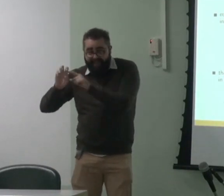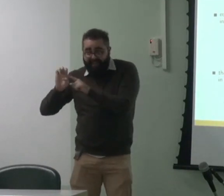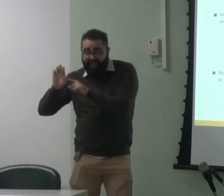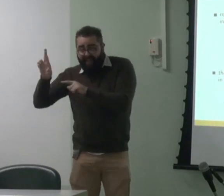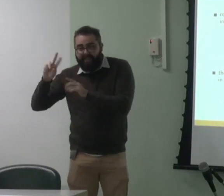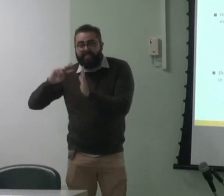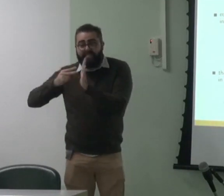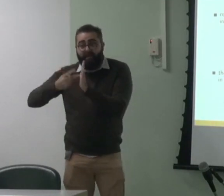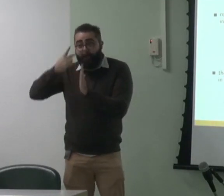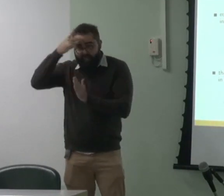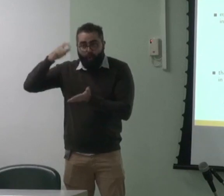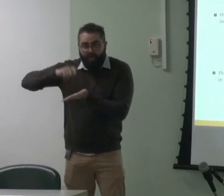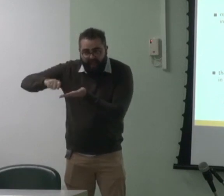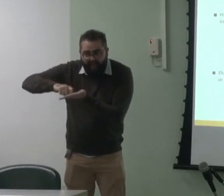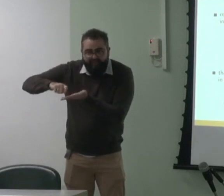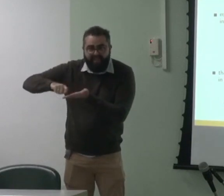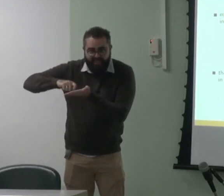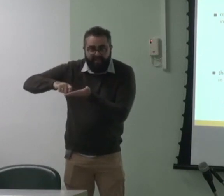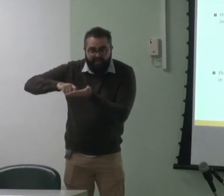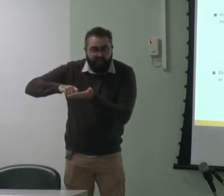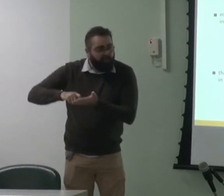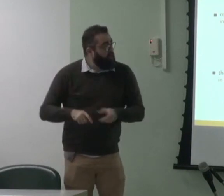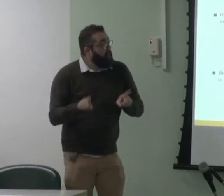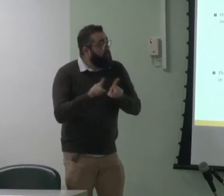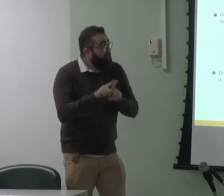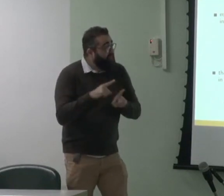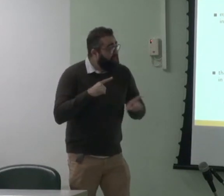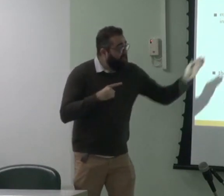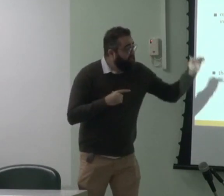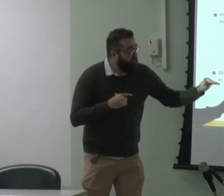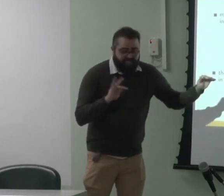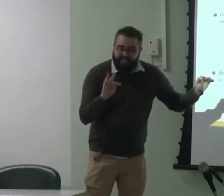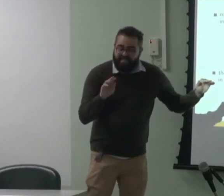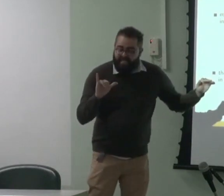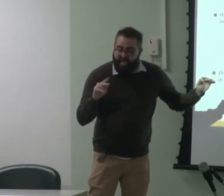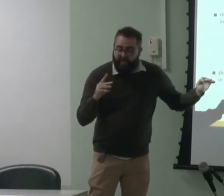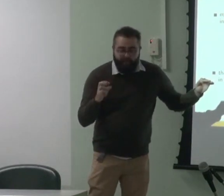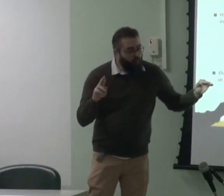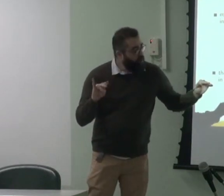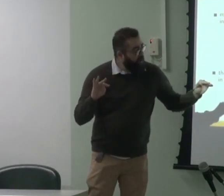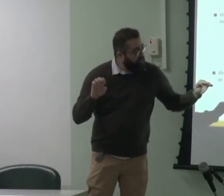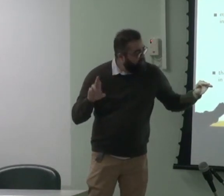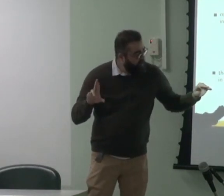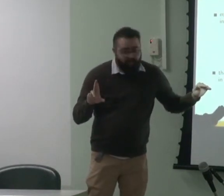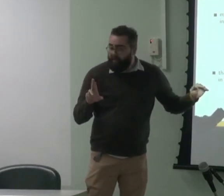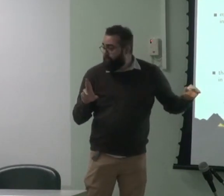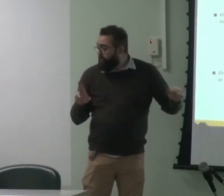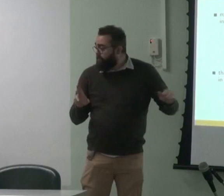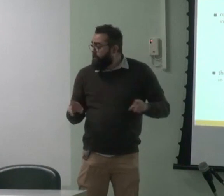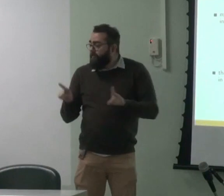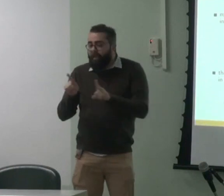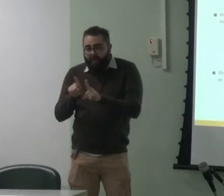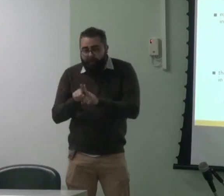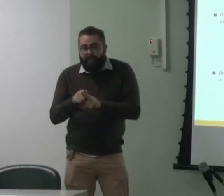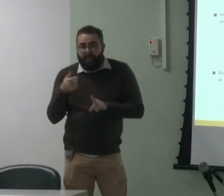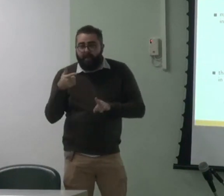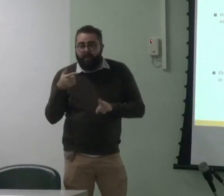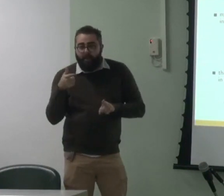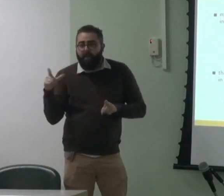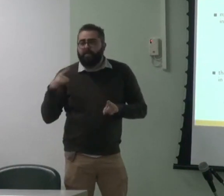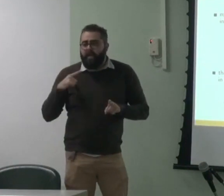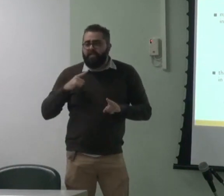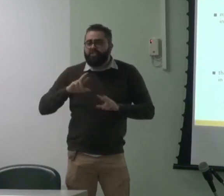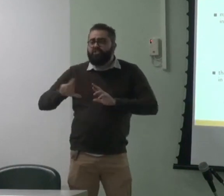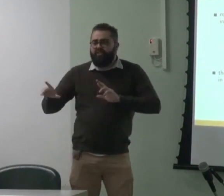lemma writer. There are also typewriter and rewrite, and probably they will be also like taken as separate lemmas. not